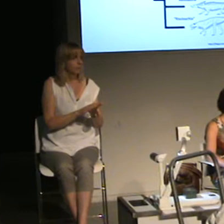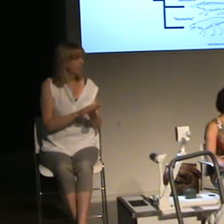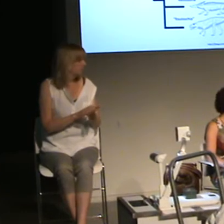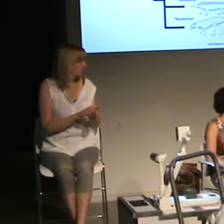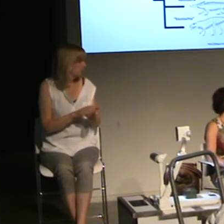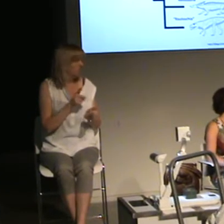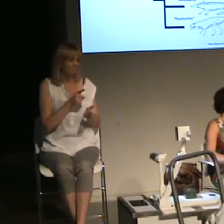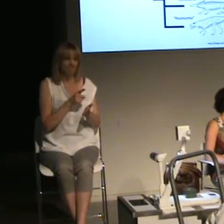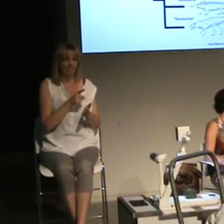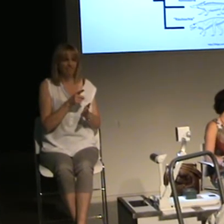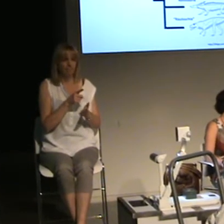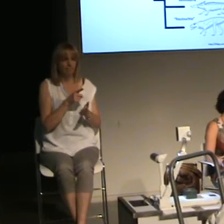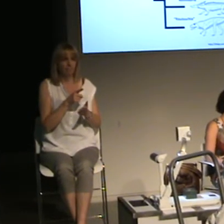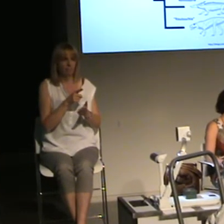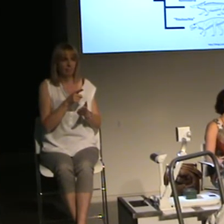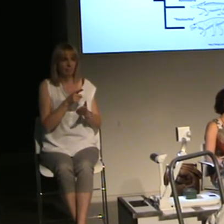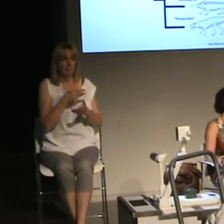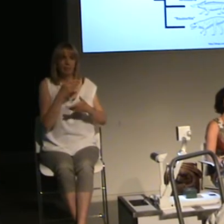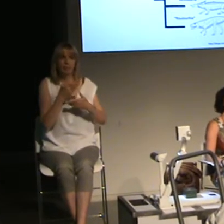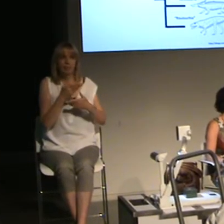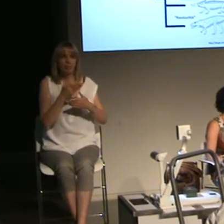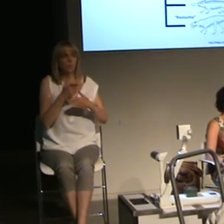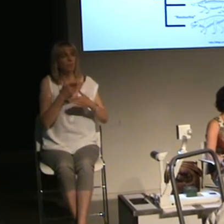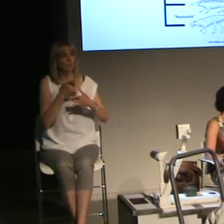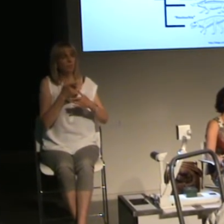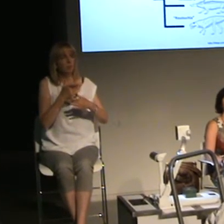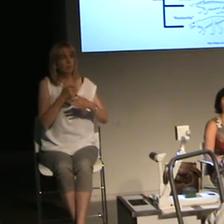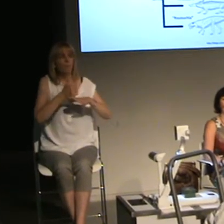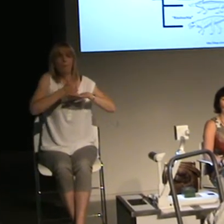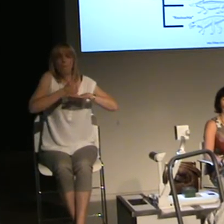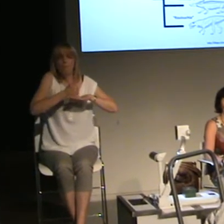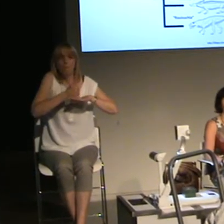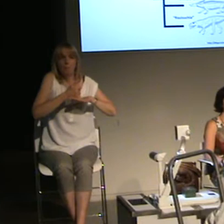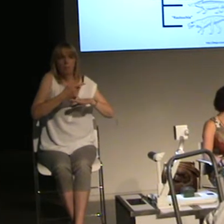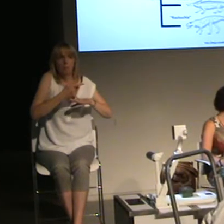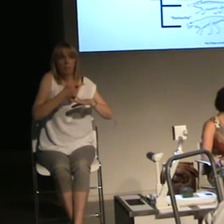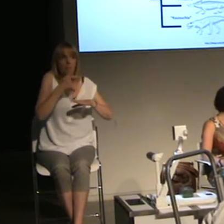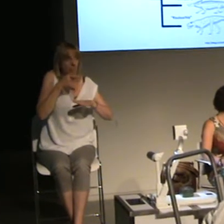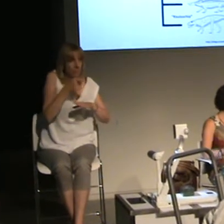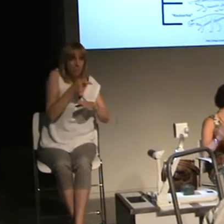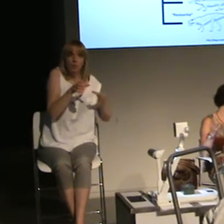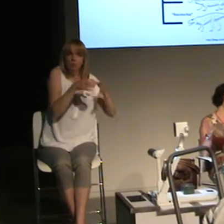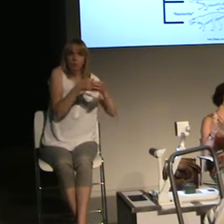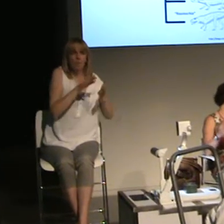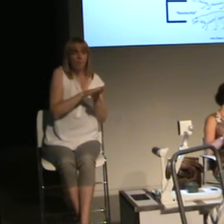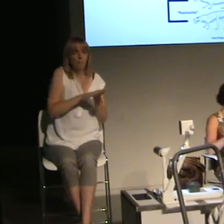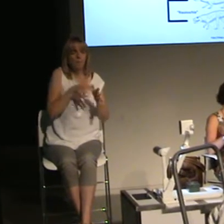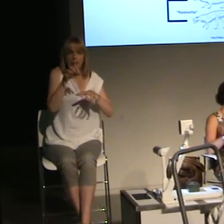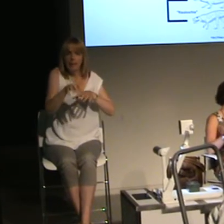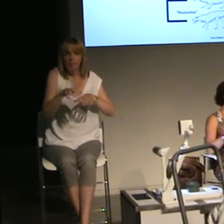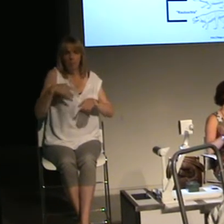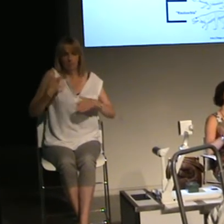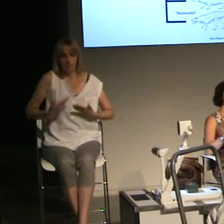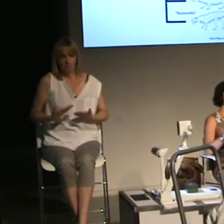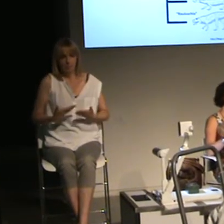we're generally talking about the least primitive, and that usually means the ones that are around today. So, but if you look further back